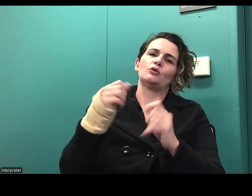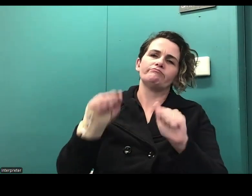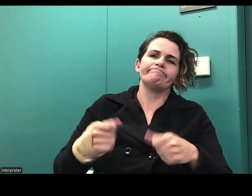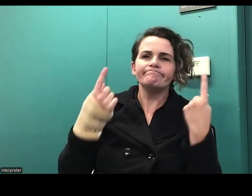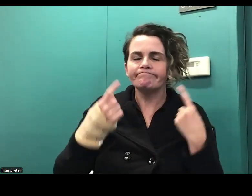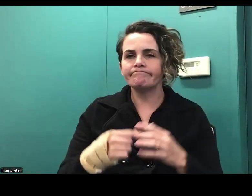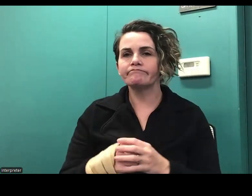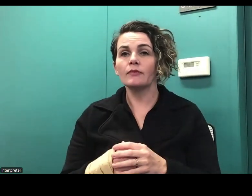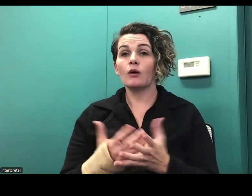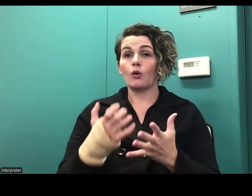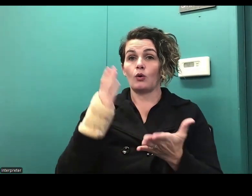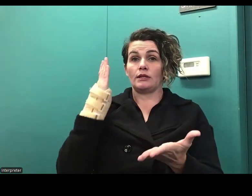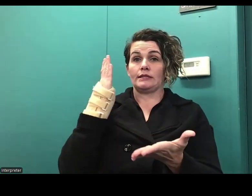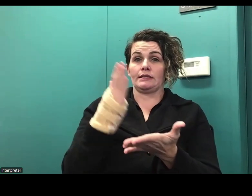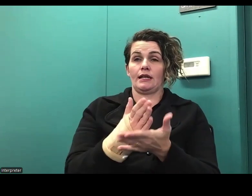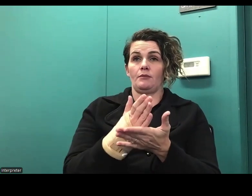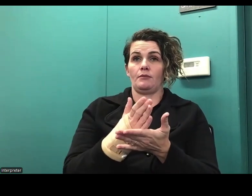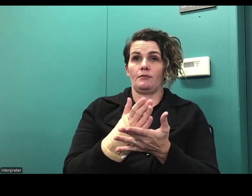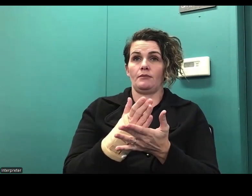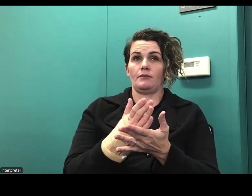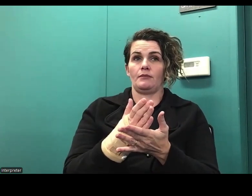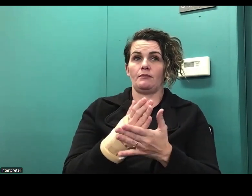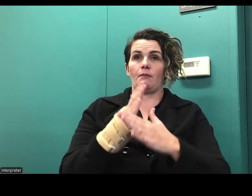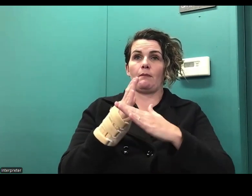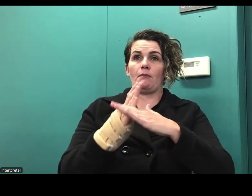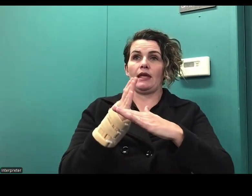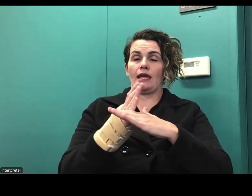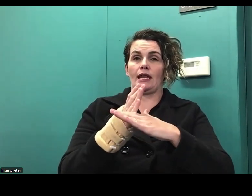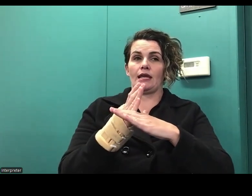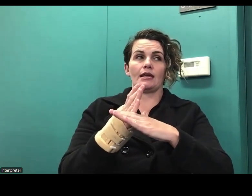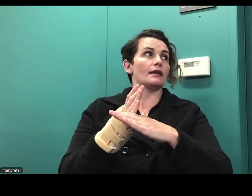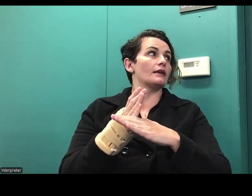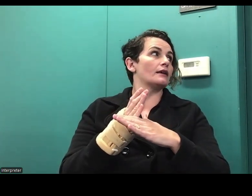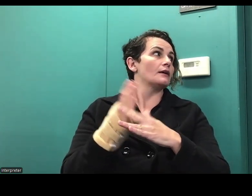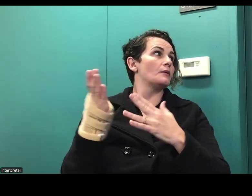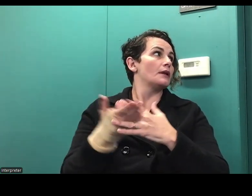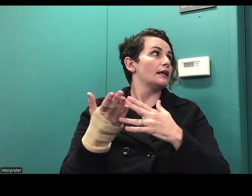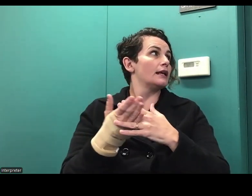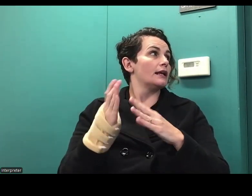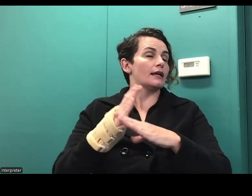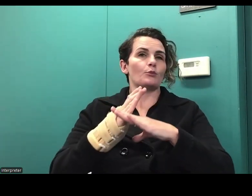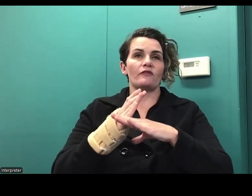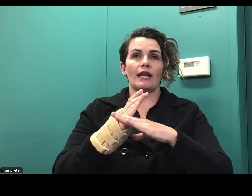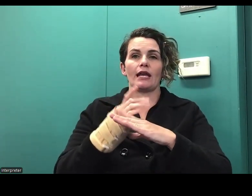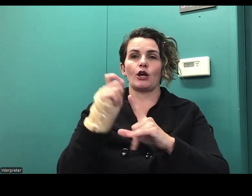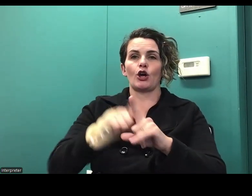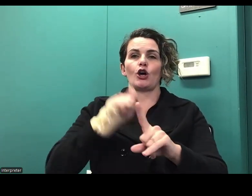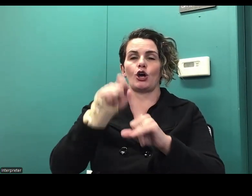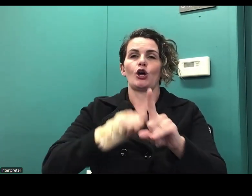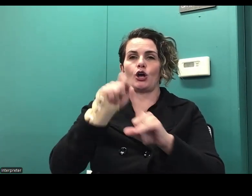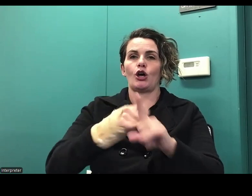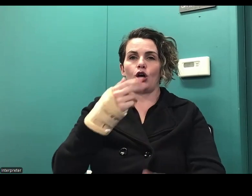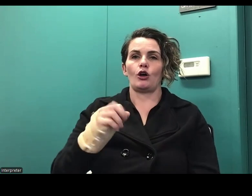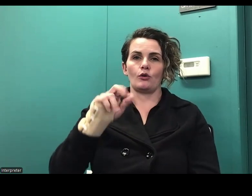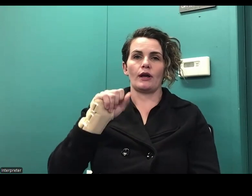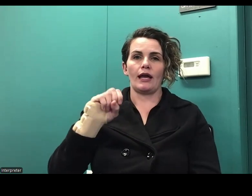that you're stopping, mitigating, and preventing harassment. And having the ability to stop and